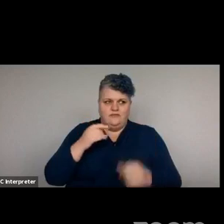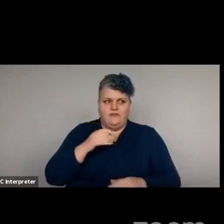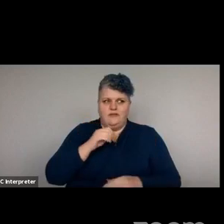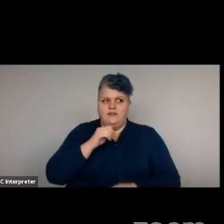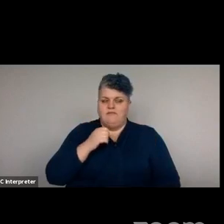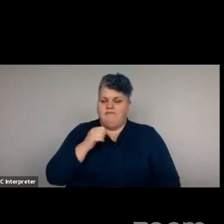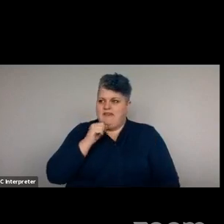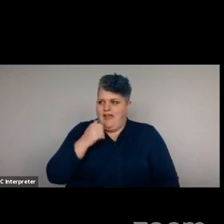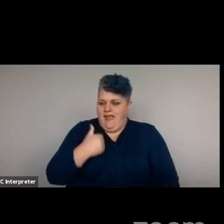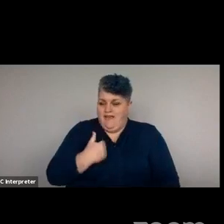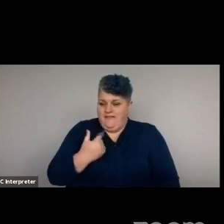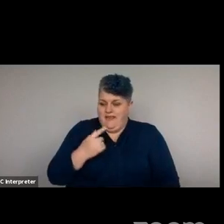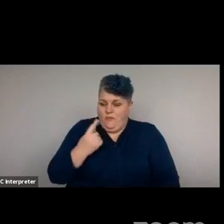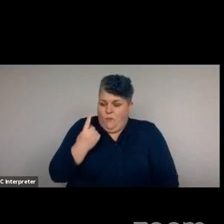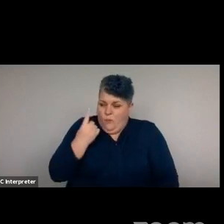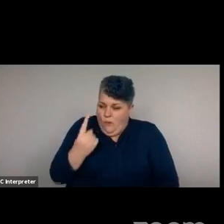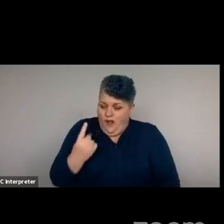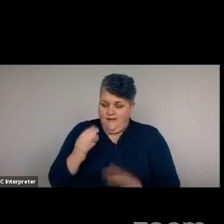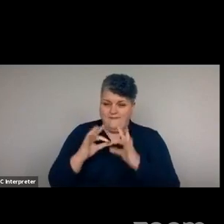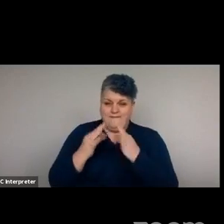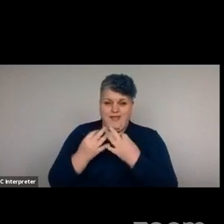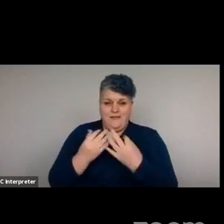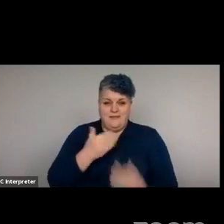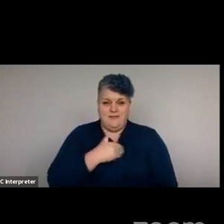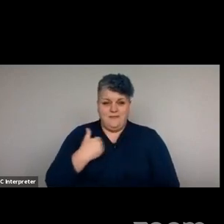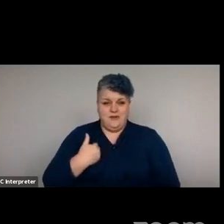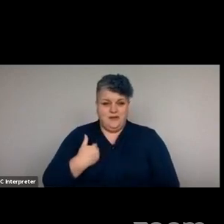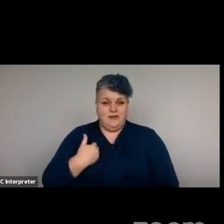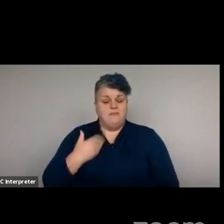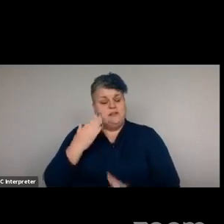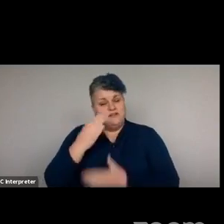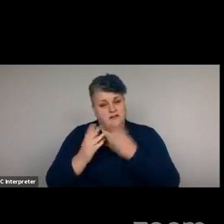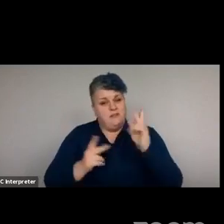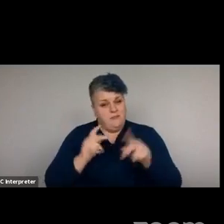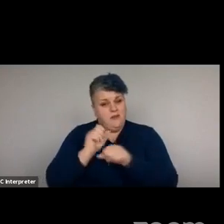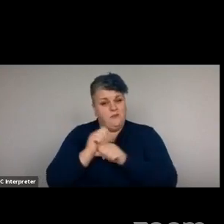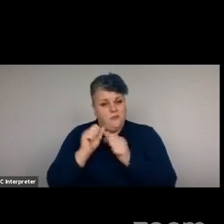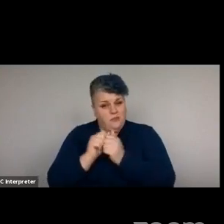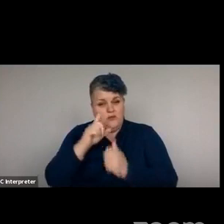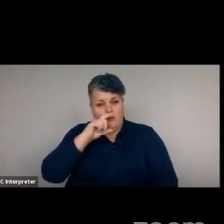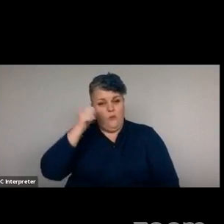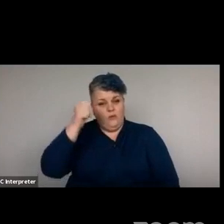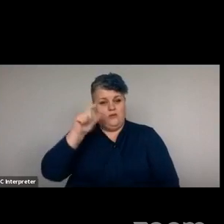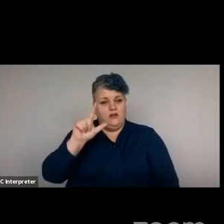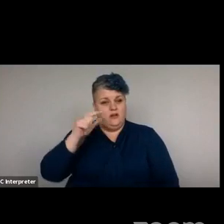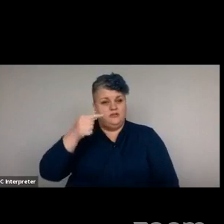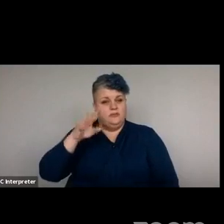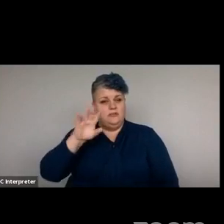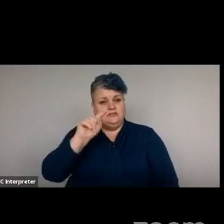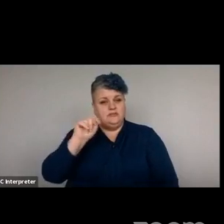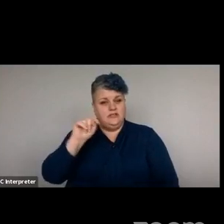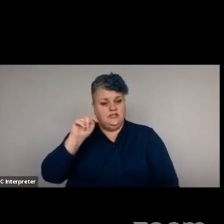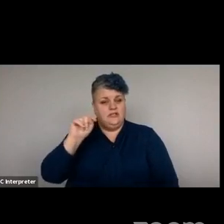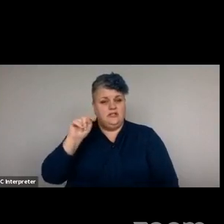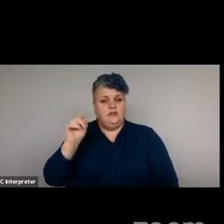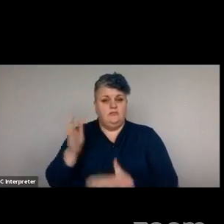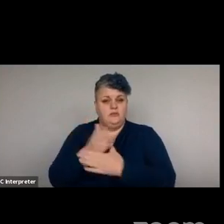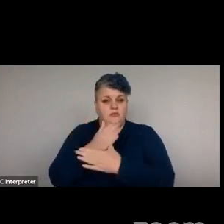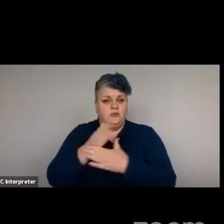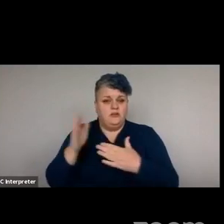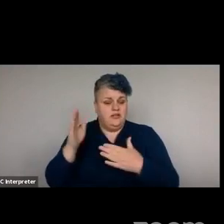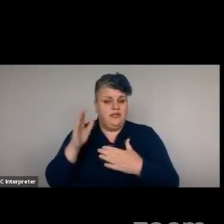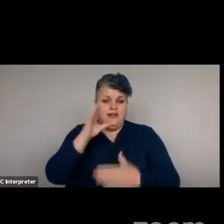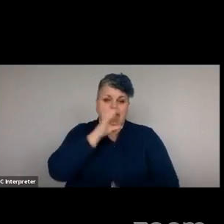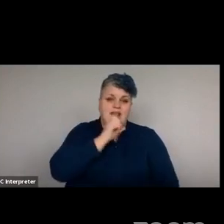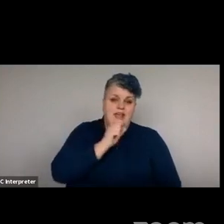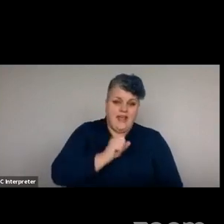count on. But some of the people that I work with that are LGBT and older, between just age in general and then